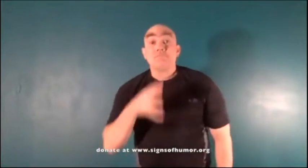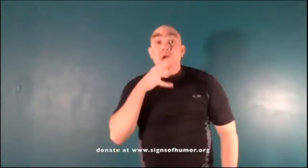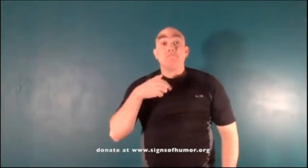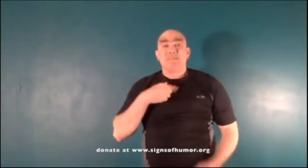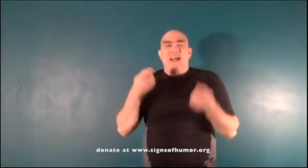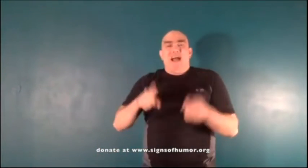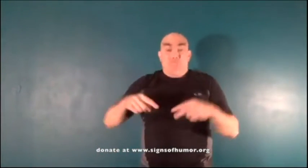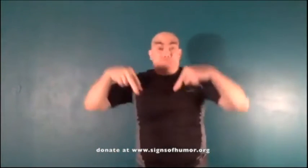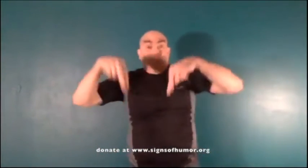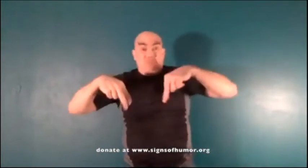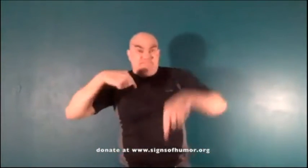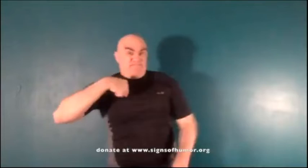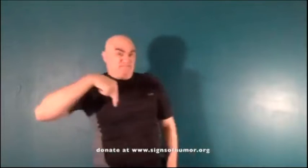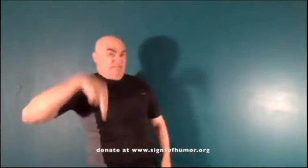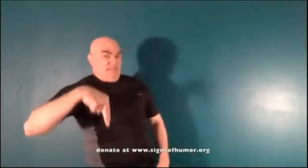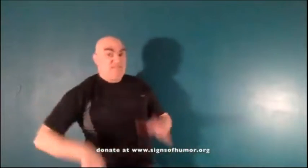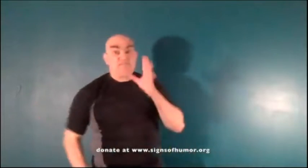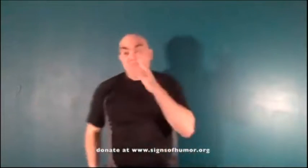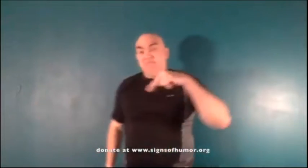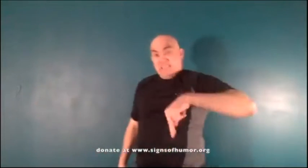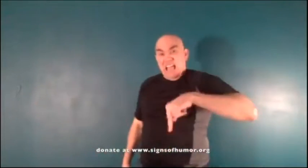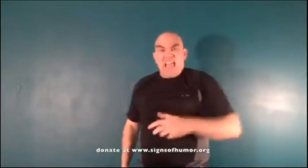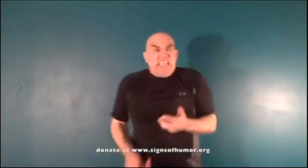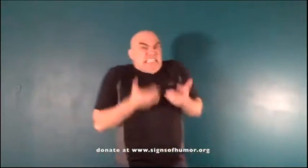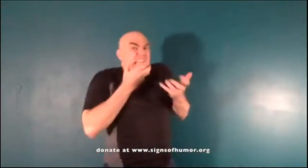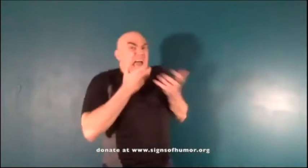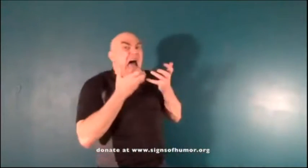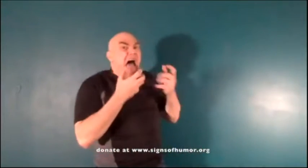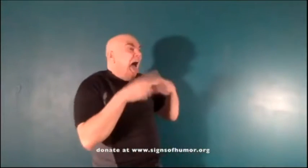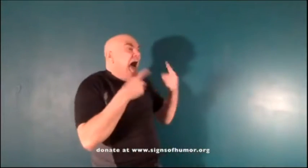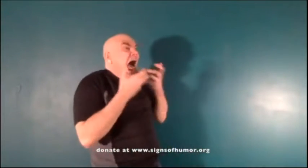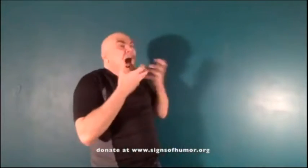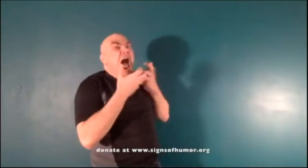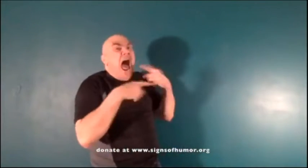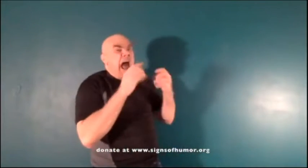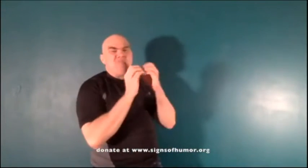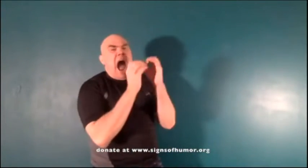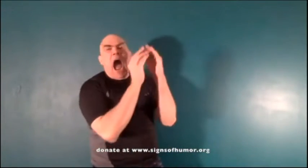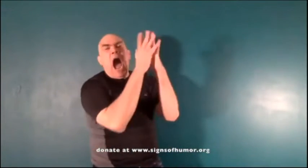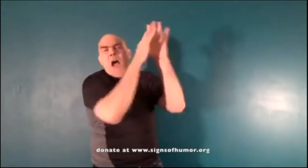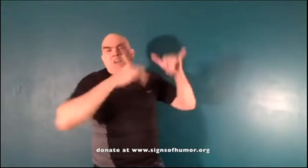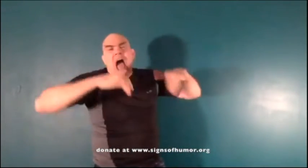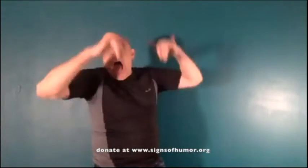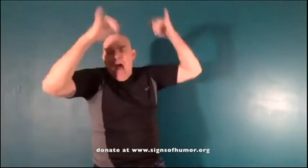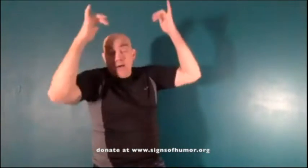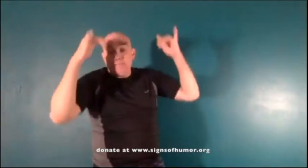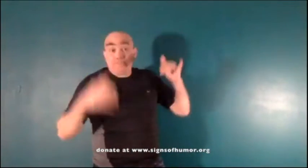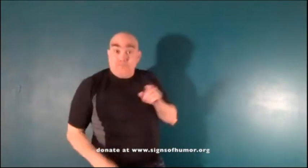mom and I standing on either side of it, and we're having this argument. And we're not just talking and signing,